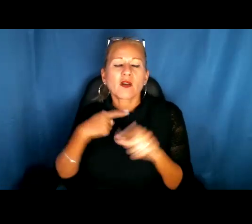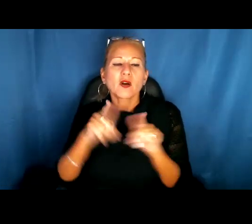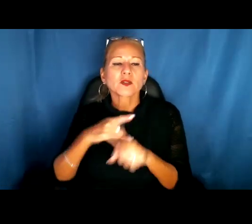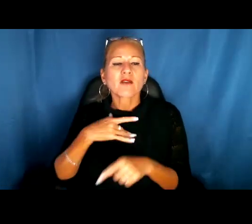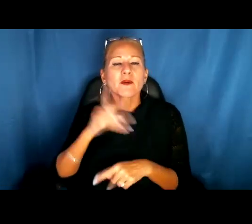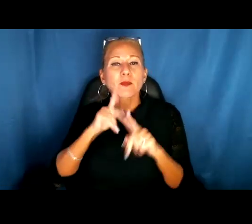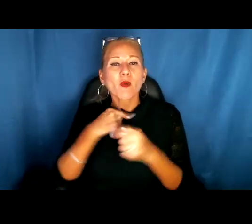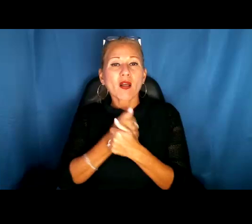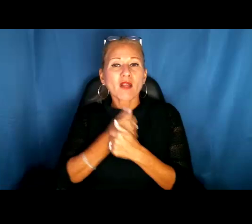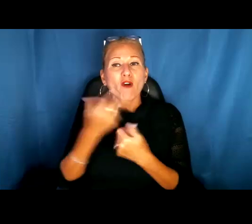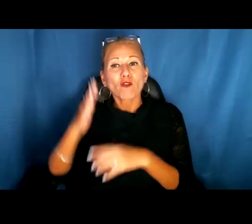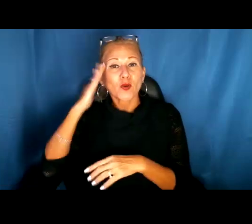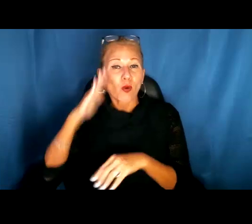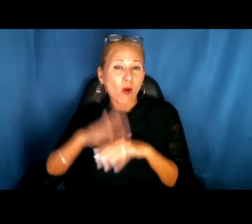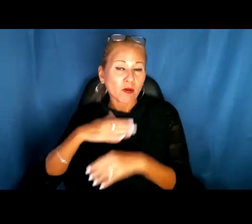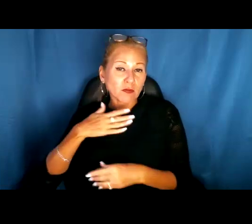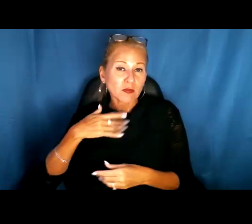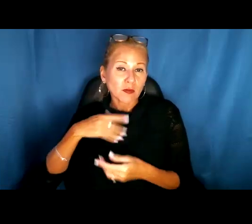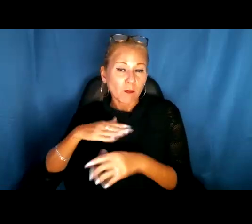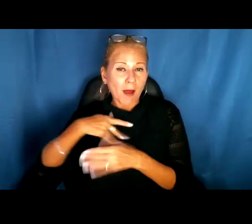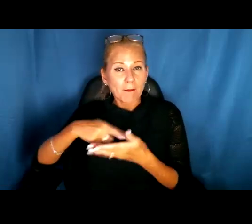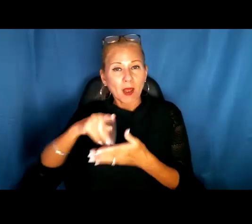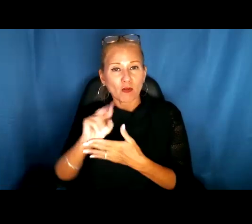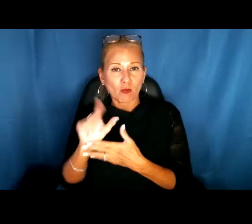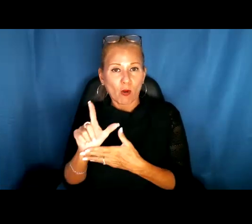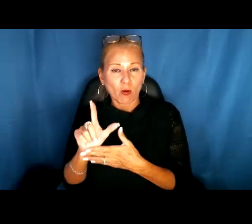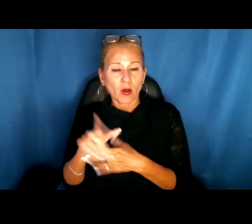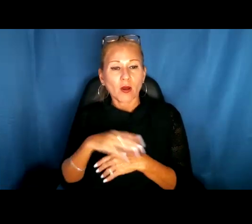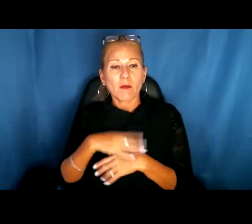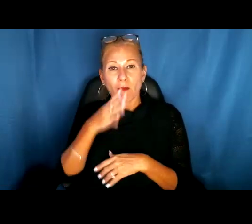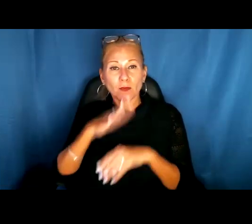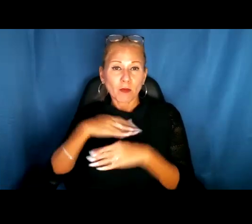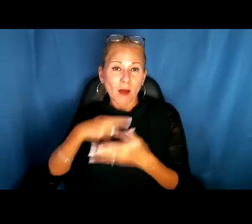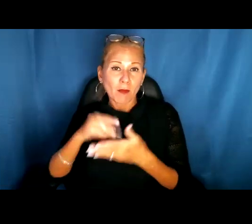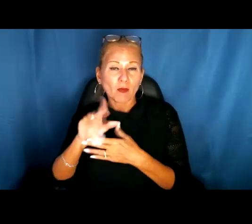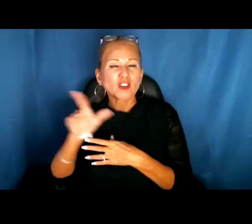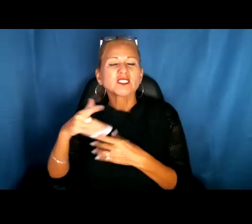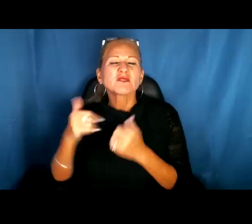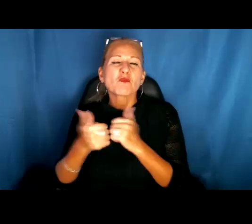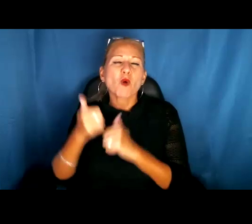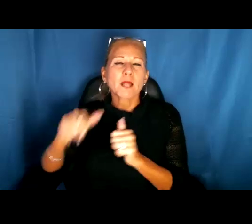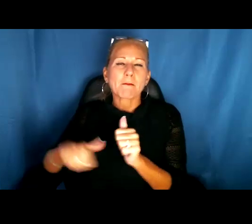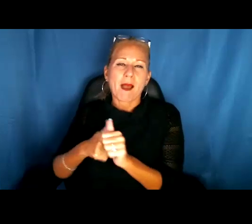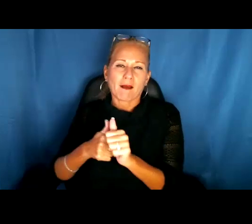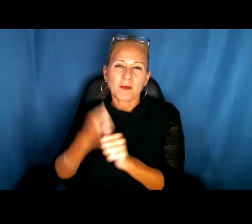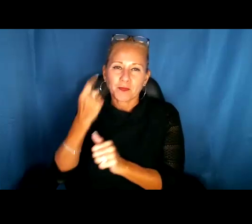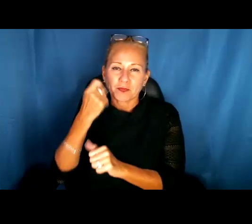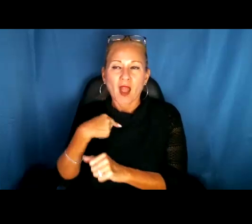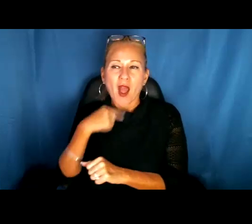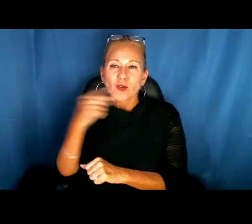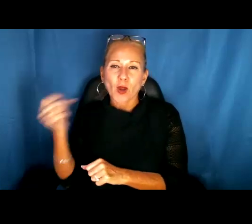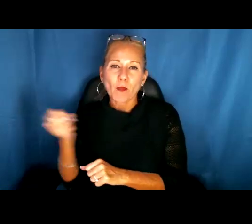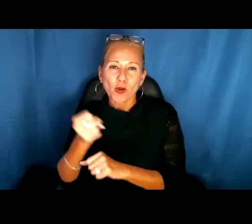I love and already know on my payroll. My mom is on my payroll and she's mostly a backup. And I told her that I only put her